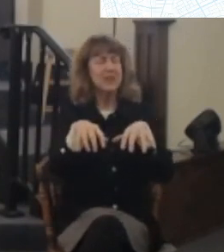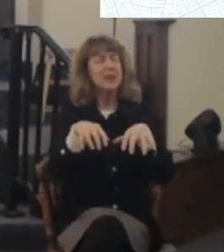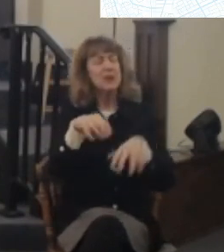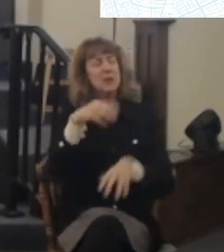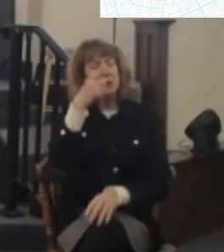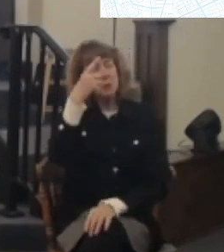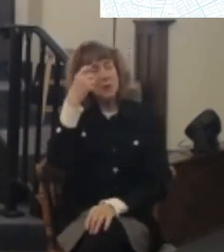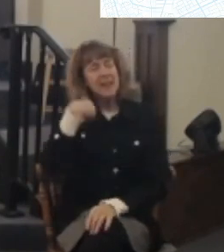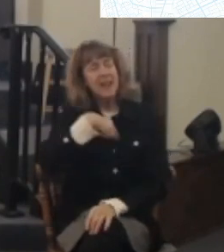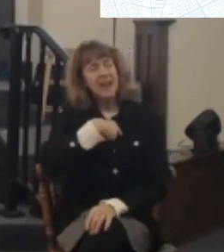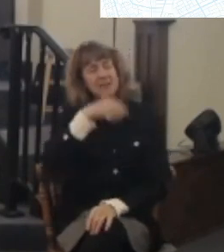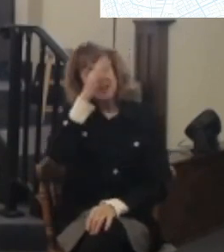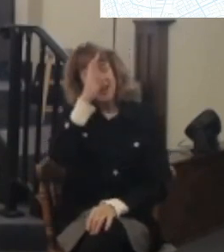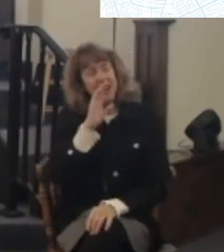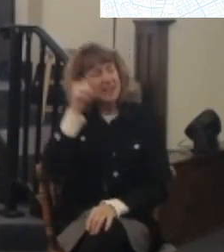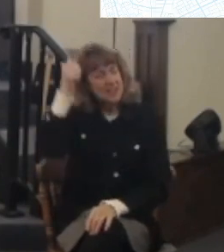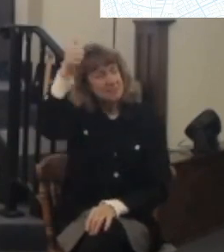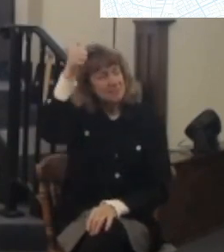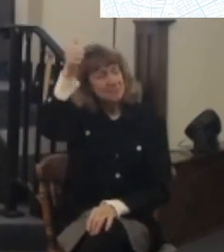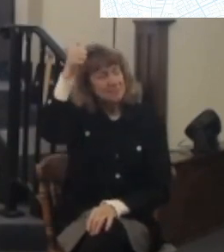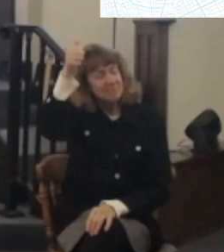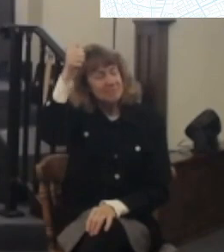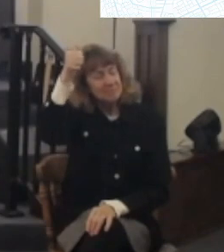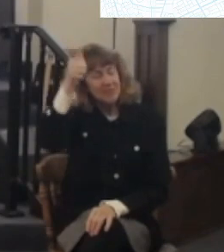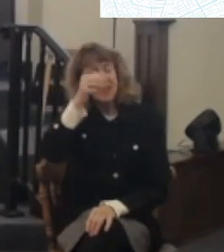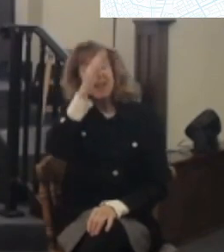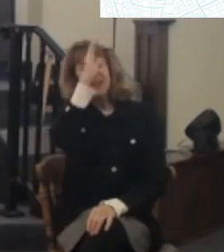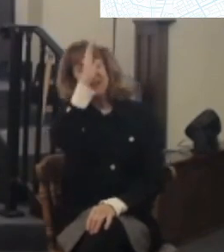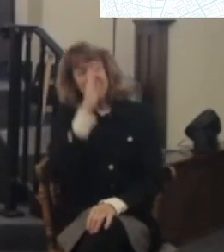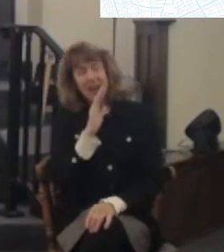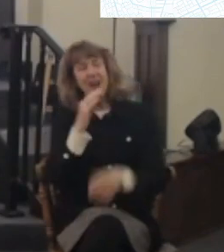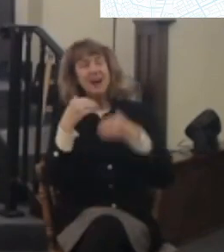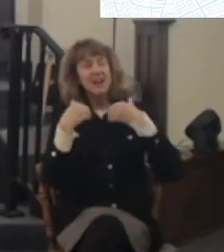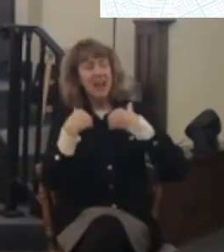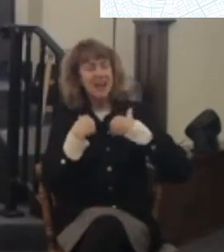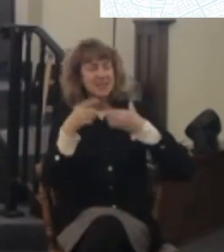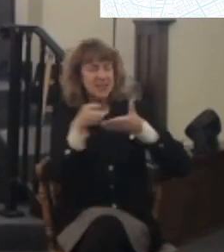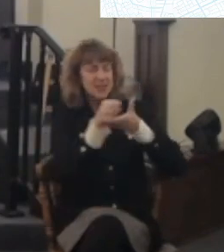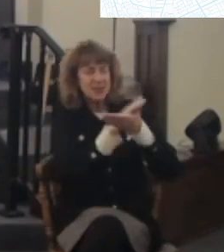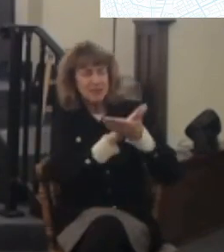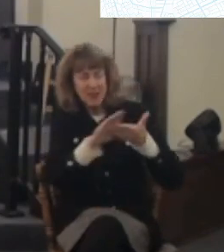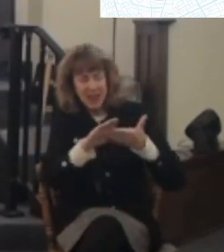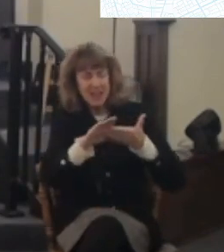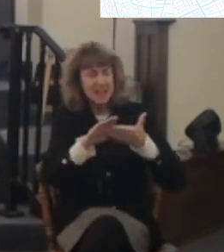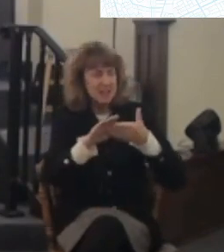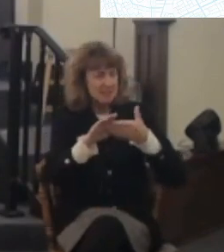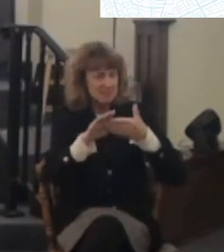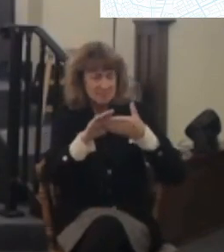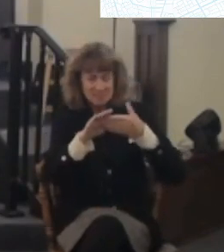because we have God. And God has the divine economy.